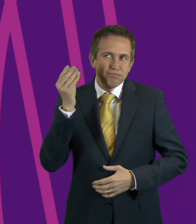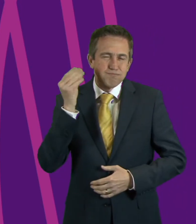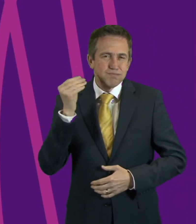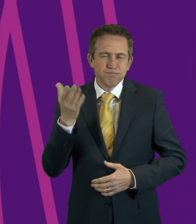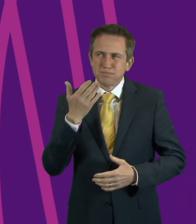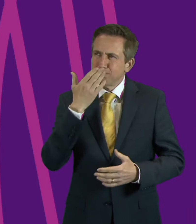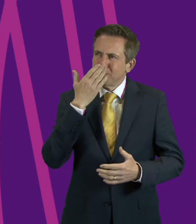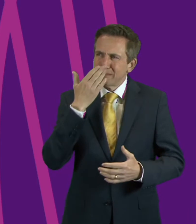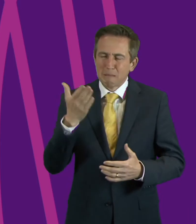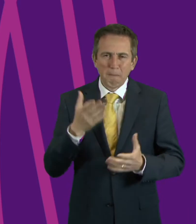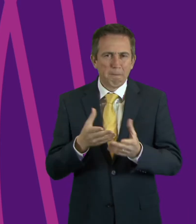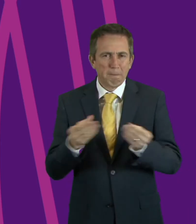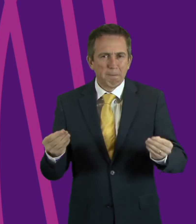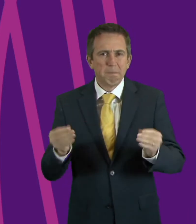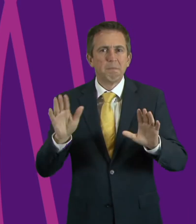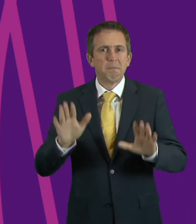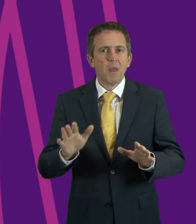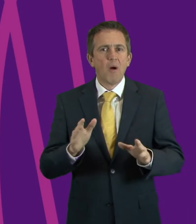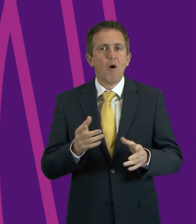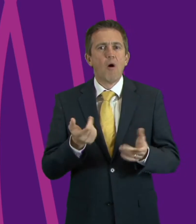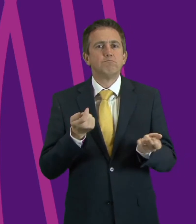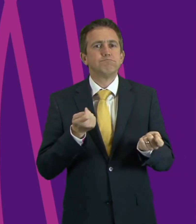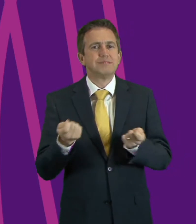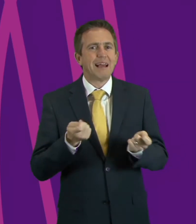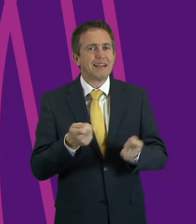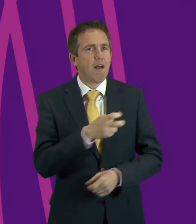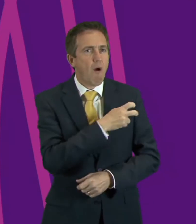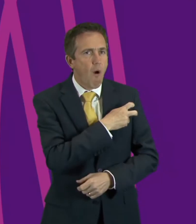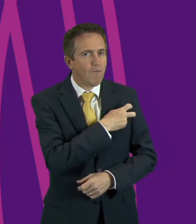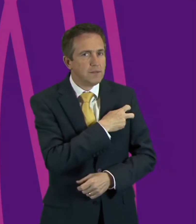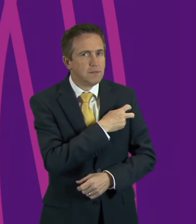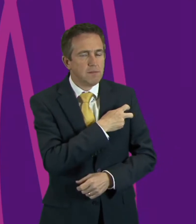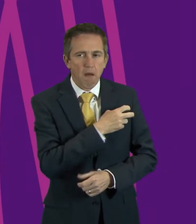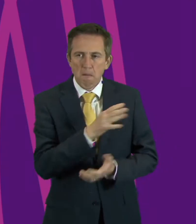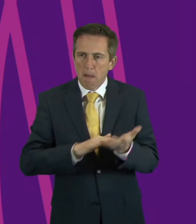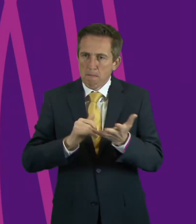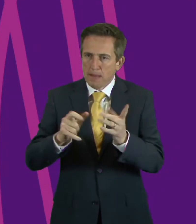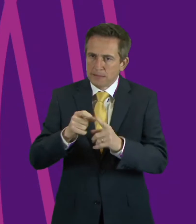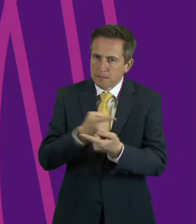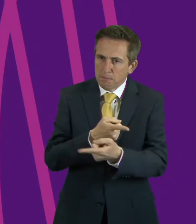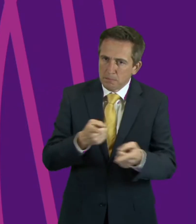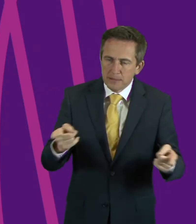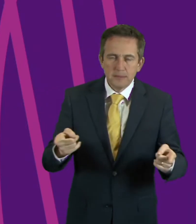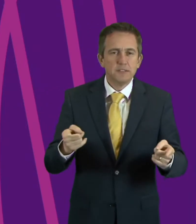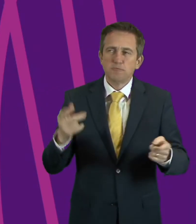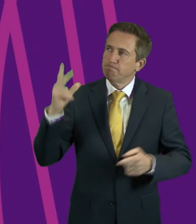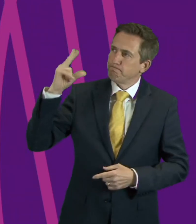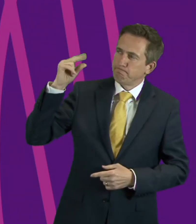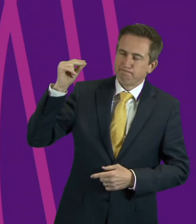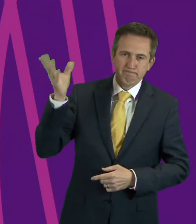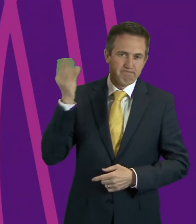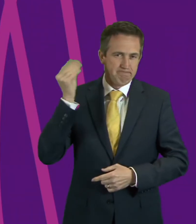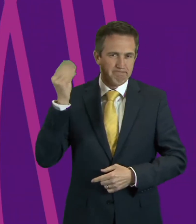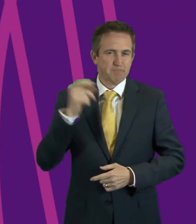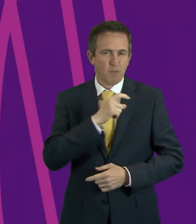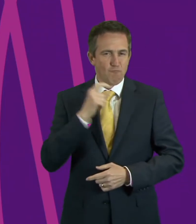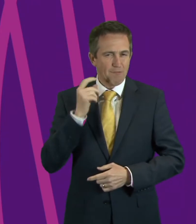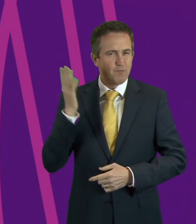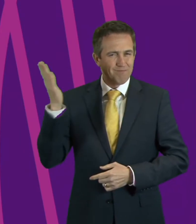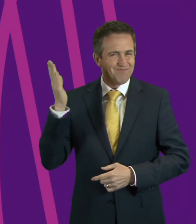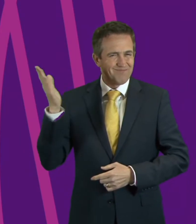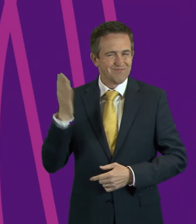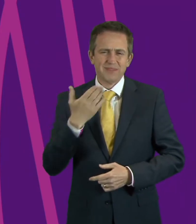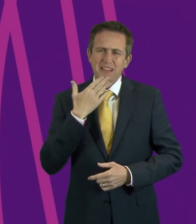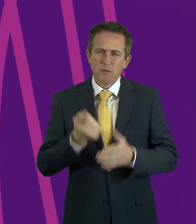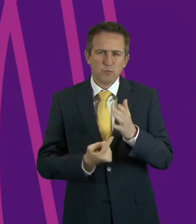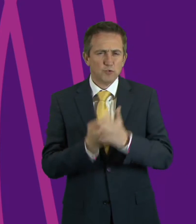I think what we'll do is we'll Presiding officer and members of the Scottish Parliament, thank you for the opportunity to address the Scottish Parliament